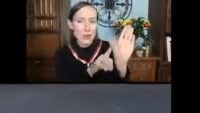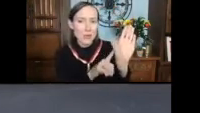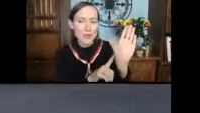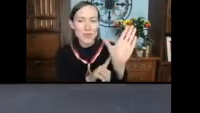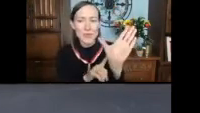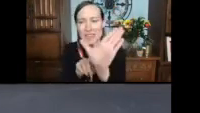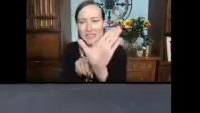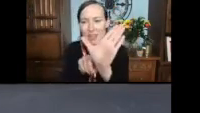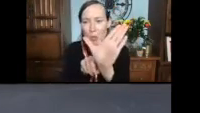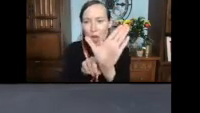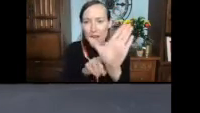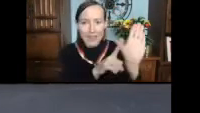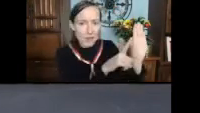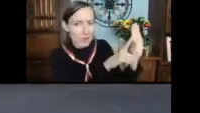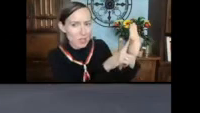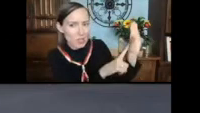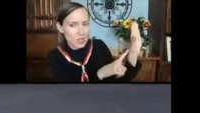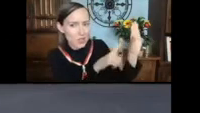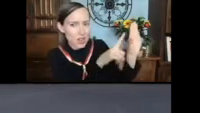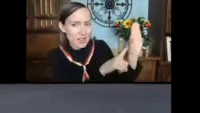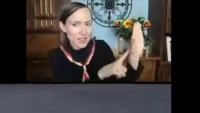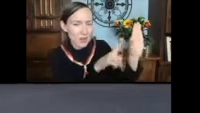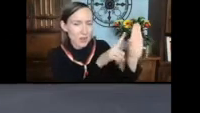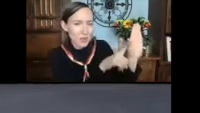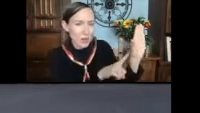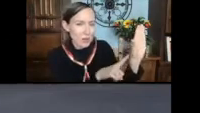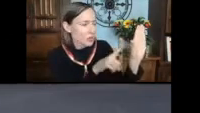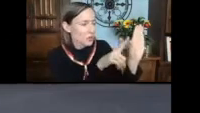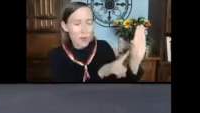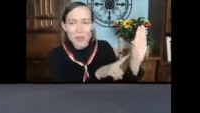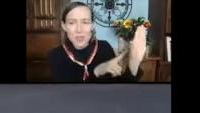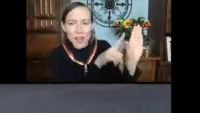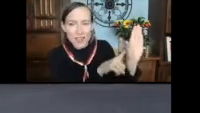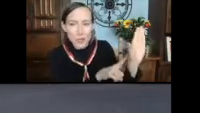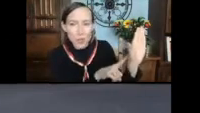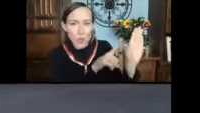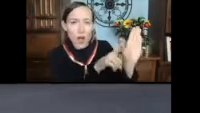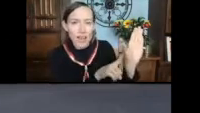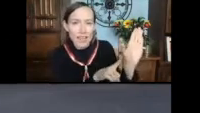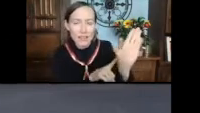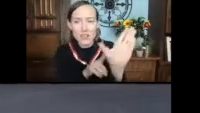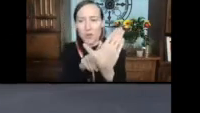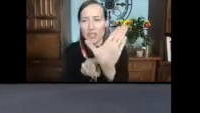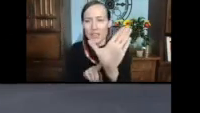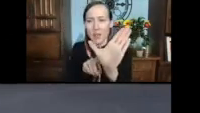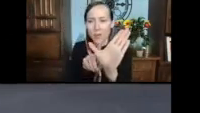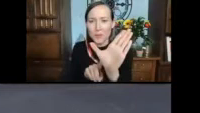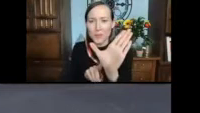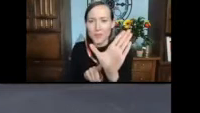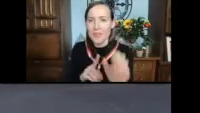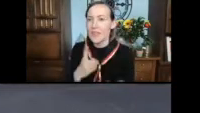yellow. That's like a Y, but you just strike, rub it twice. Y. So